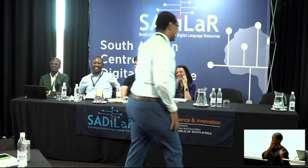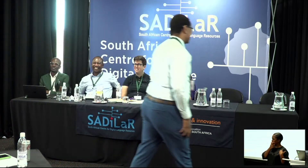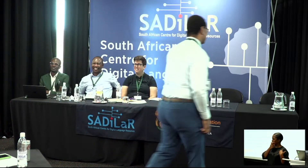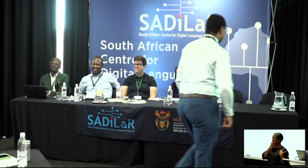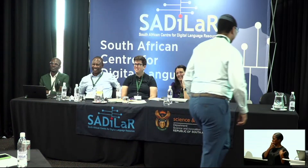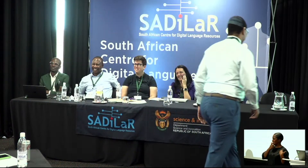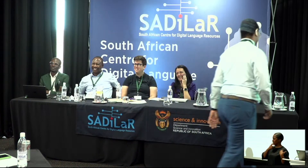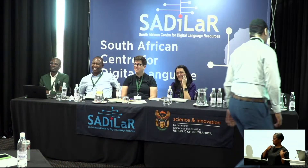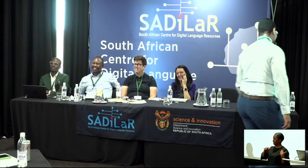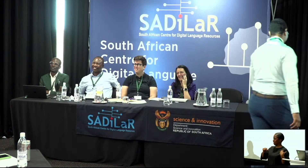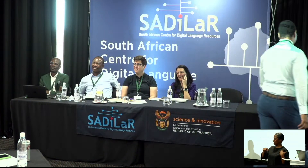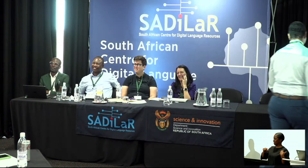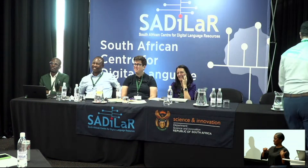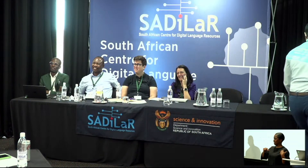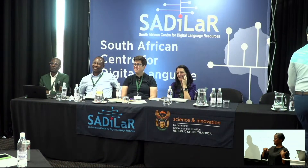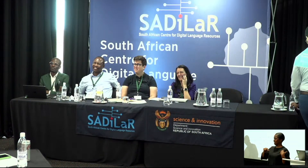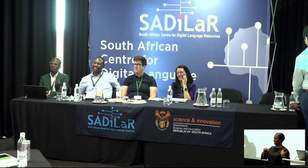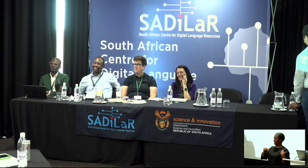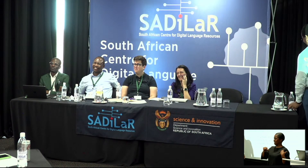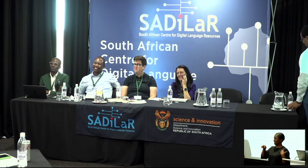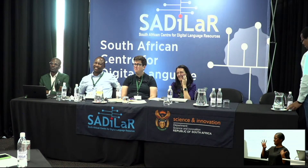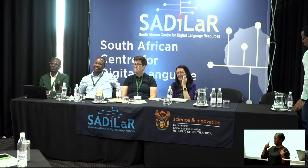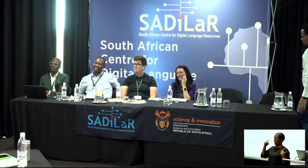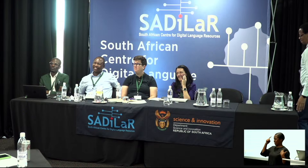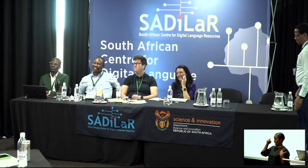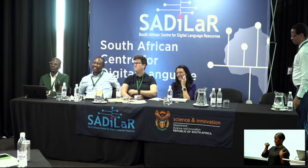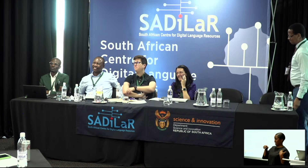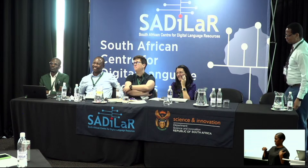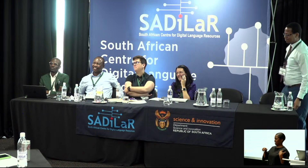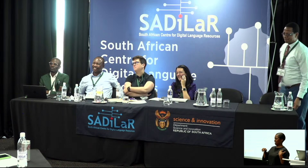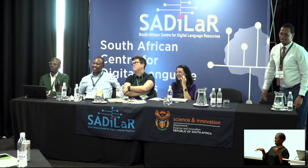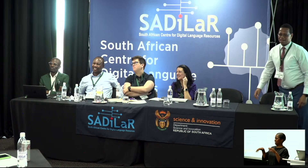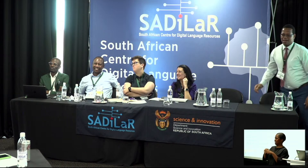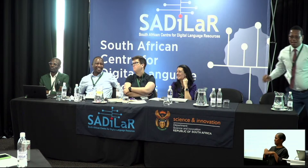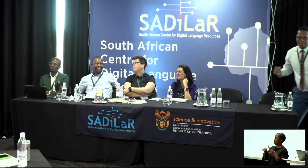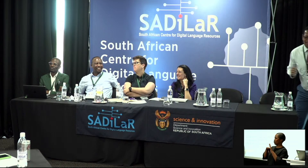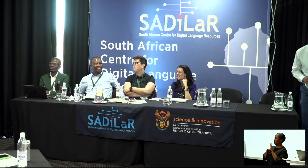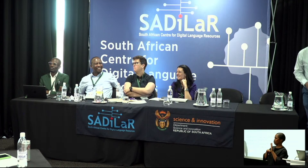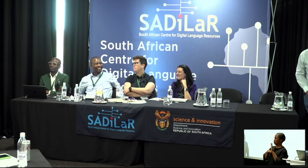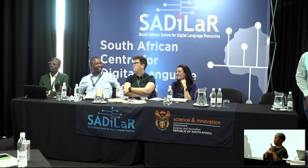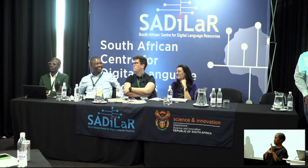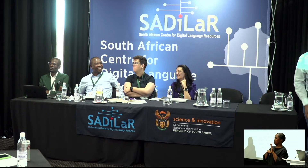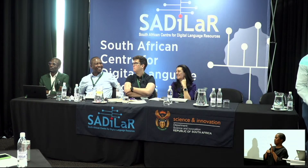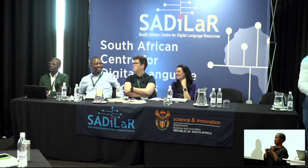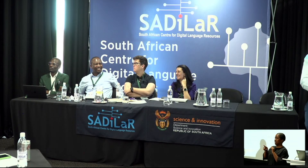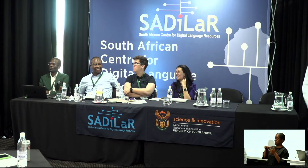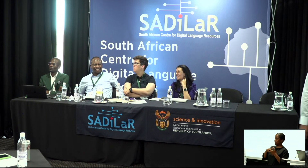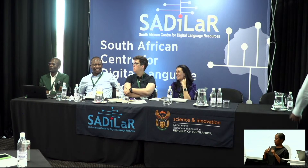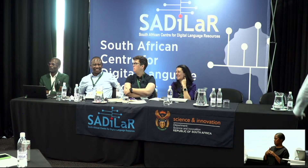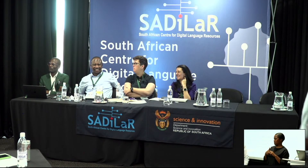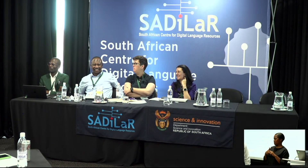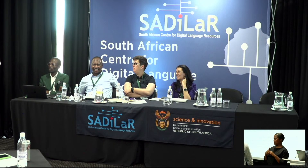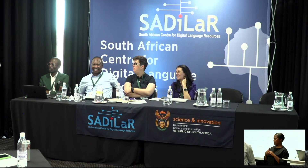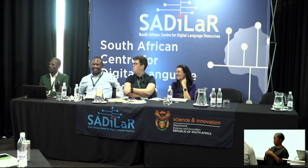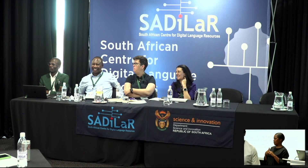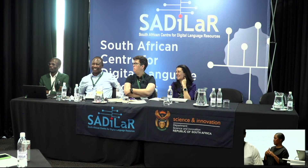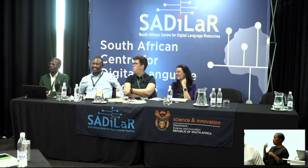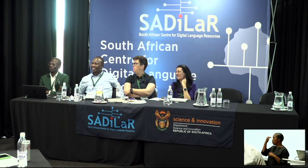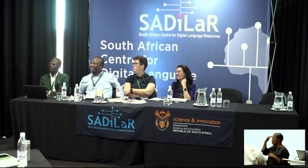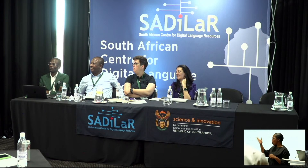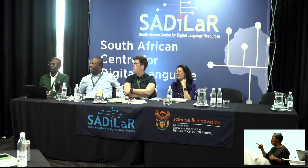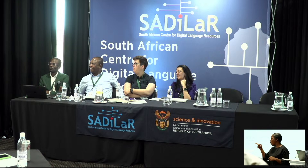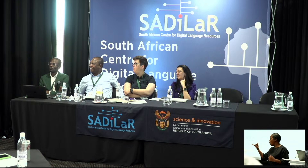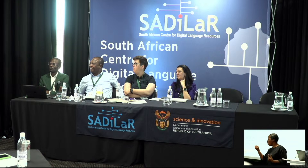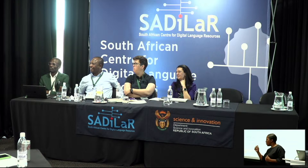But I think that this is part of the problem, is that we don't know what each other is doing.